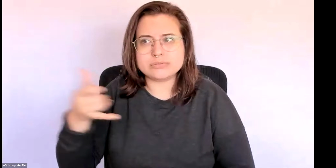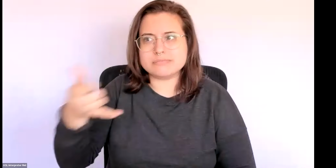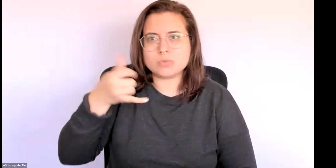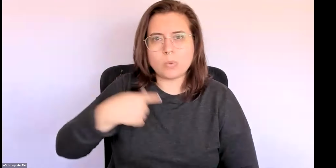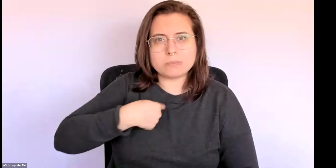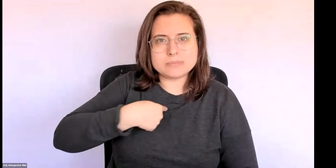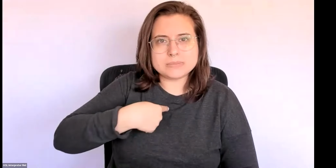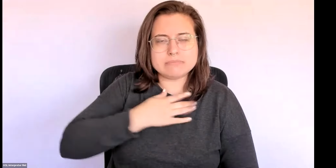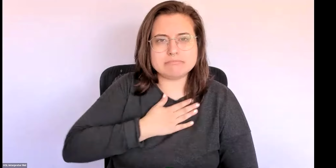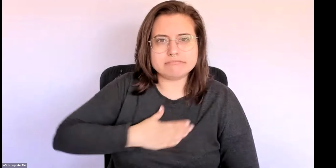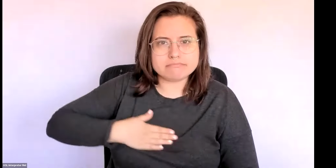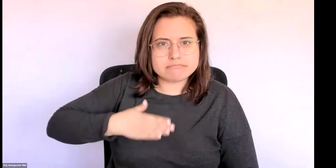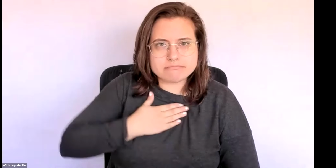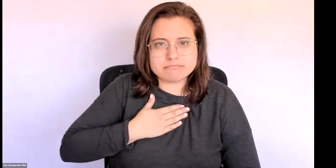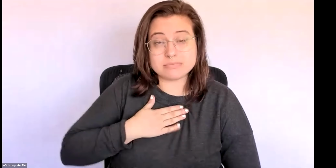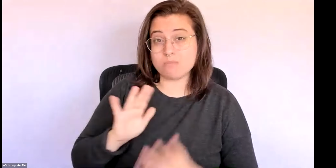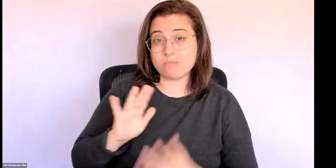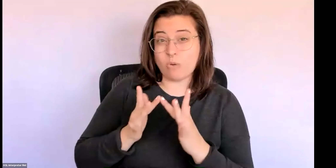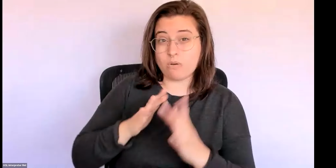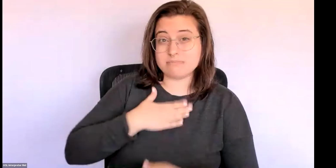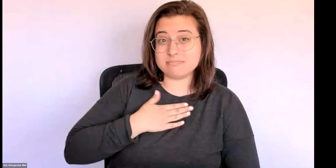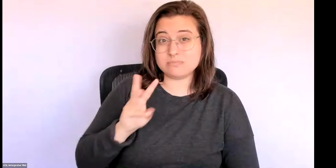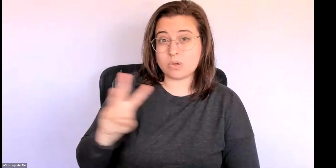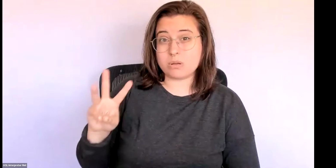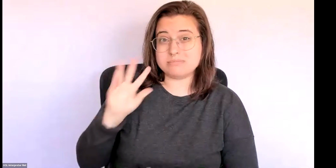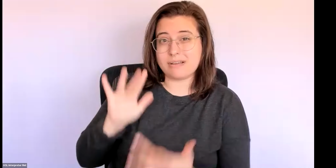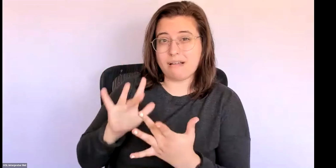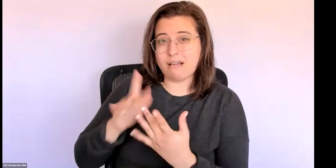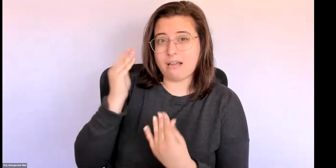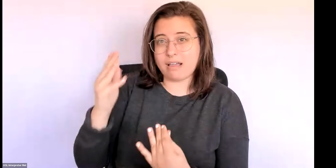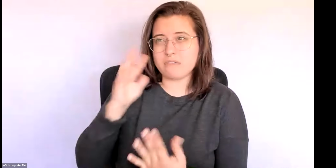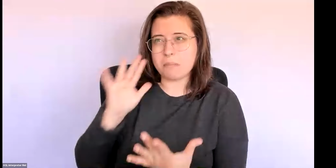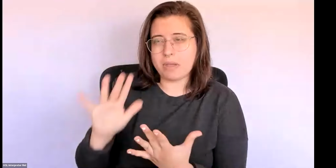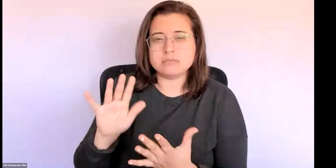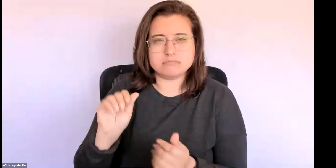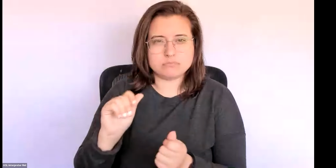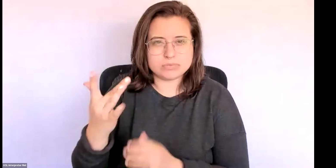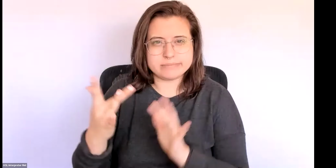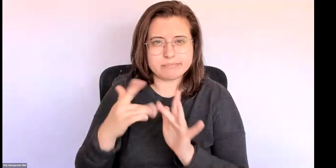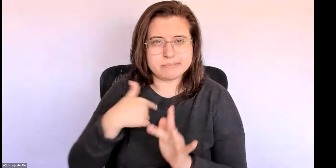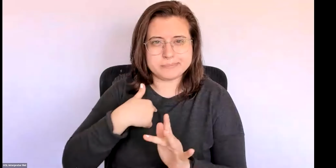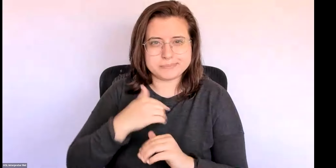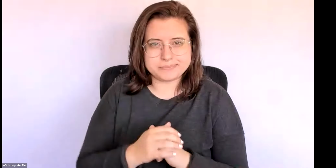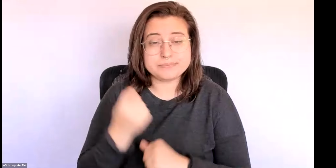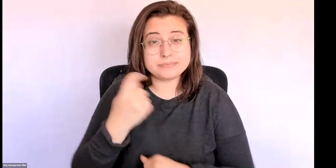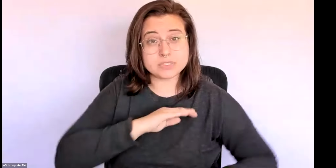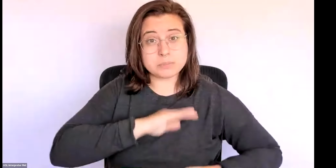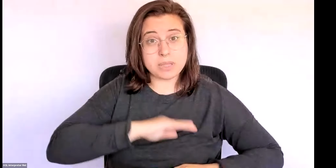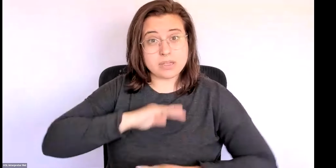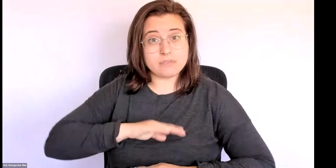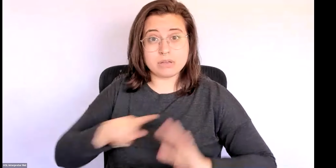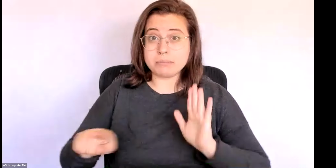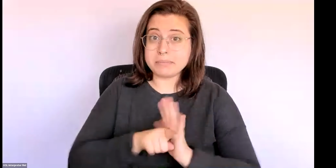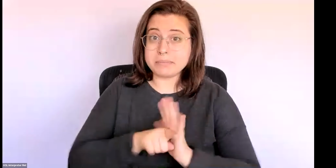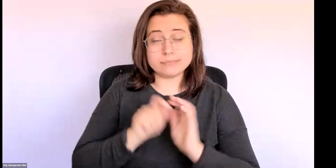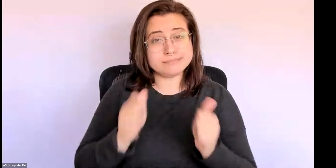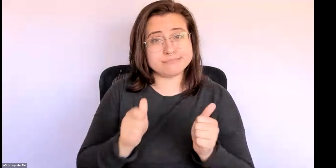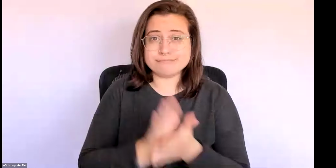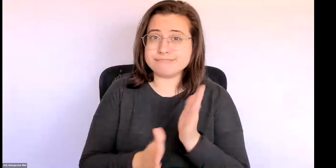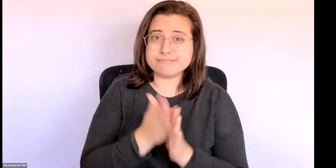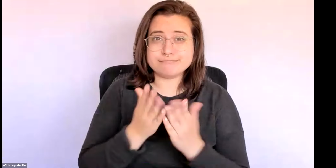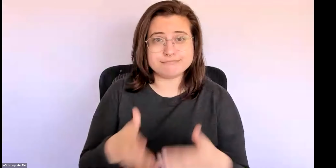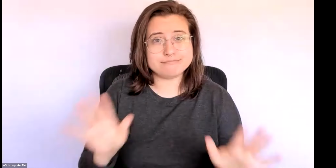information is listed on my website. A negative mammogram does not guarantee